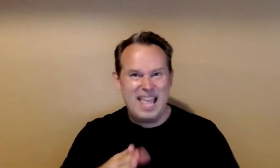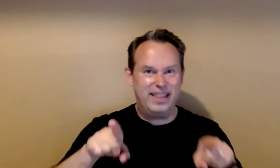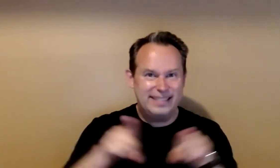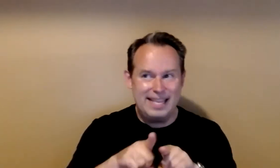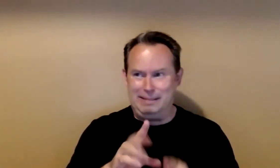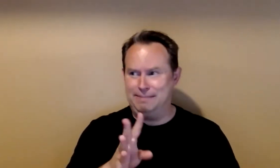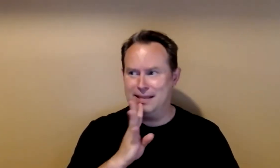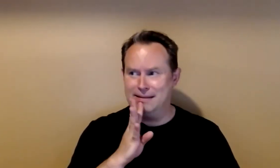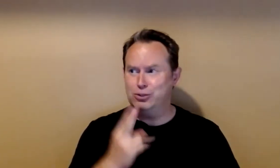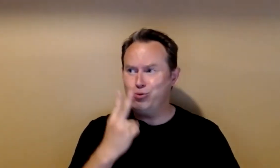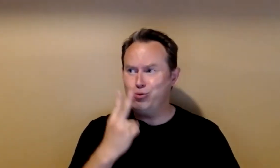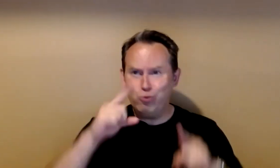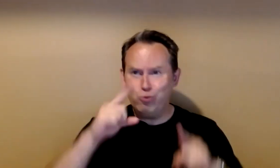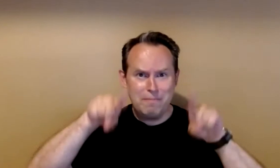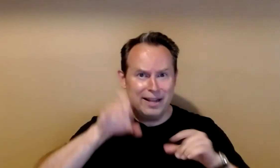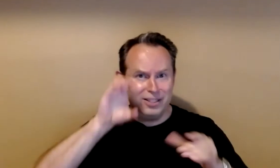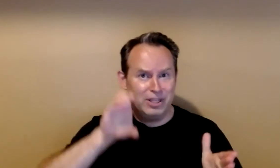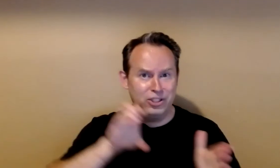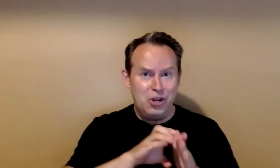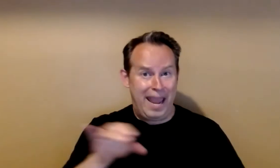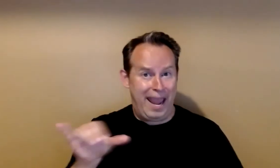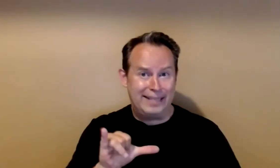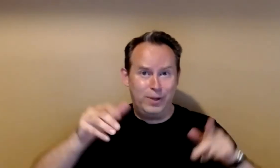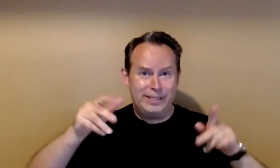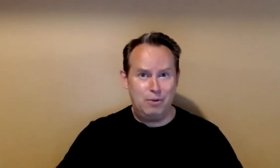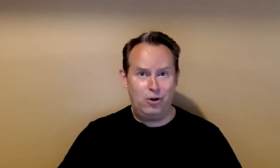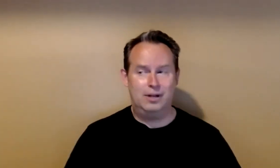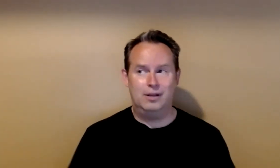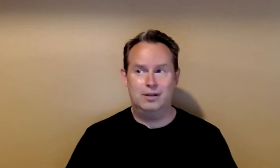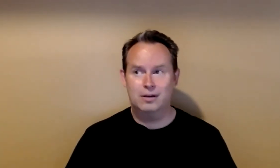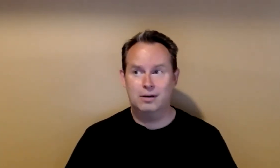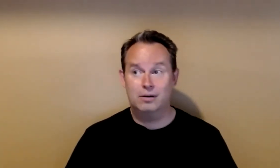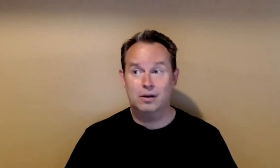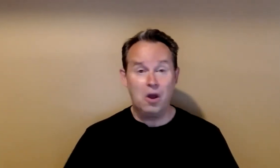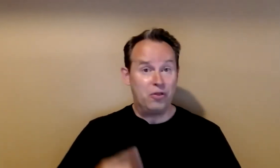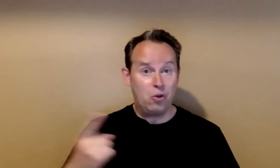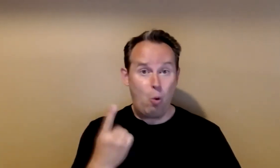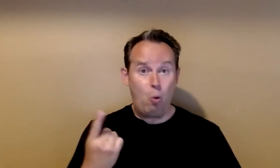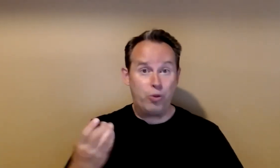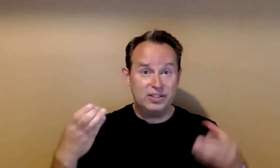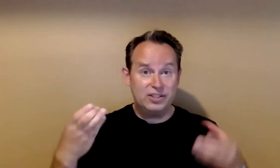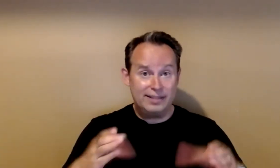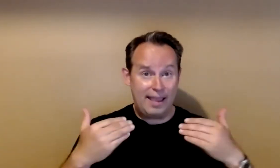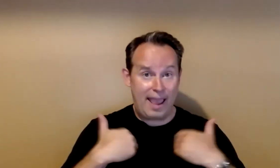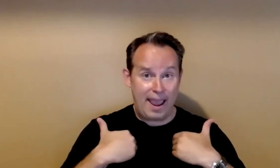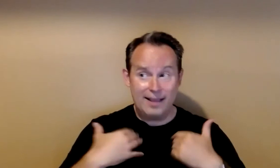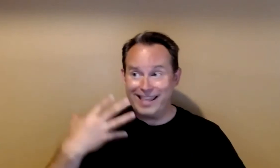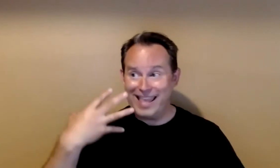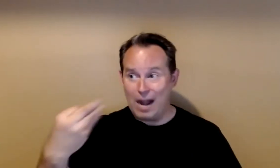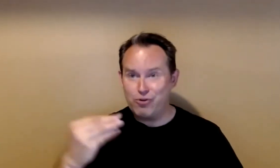But it was never the same speaking to a two-dimensional image as it was in person. The only chance I had